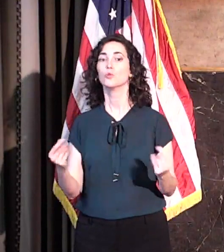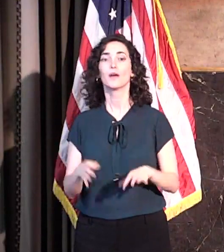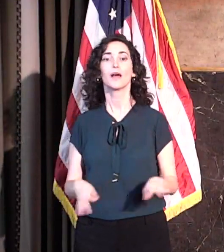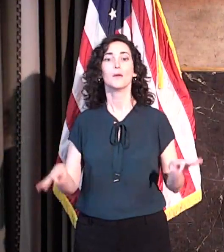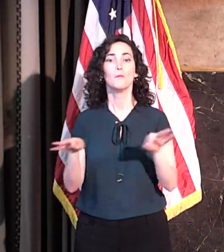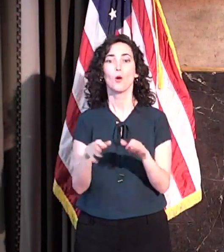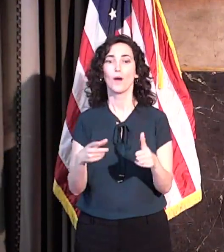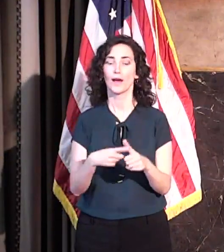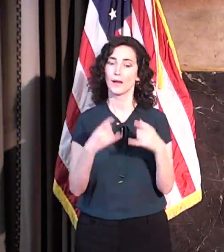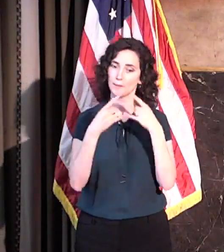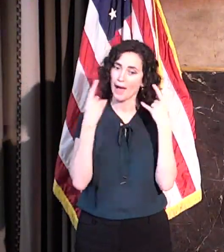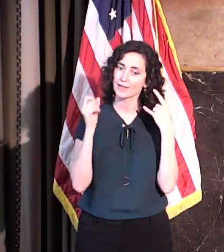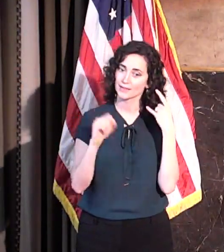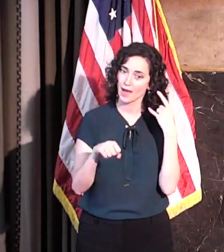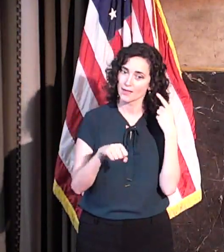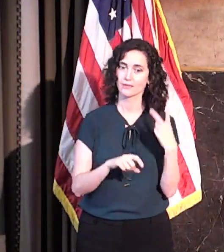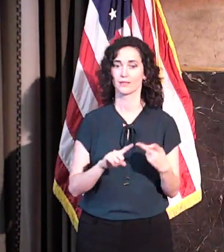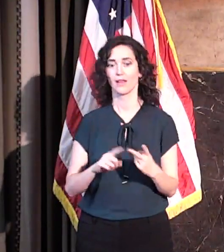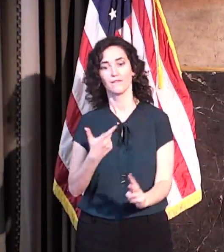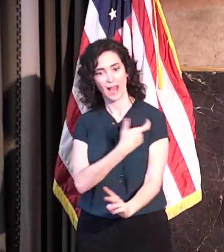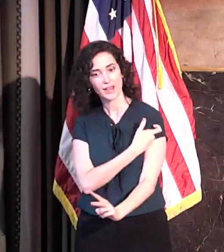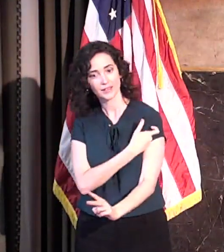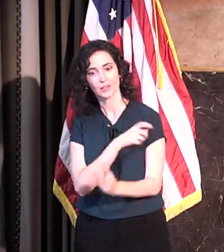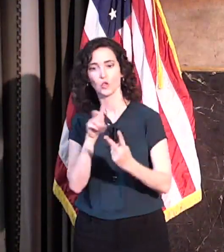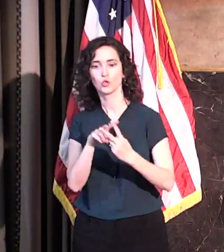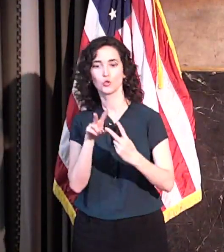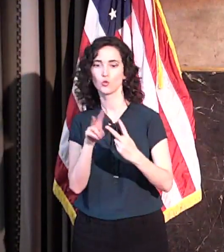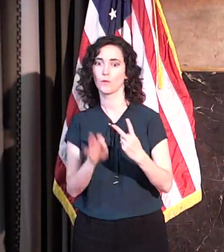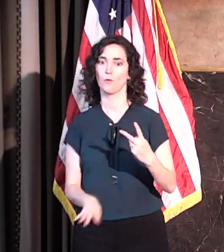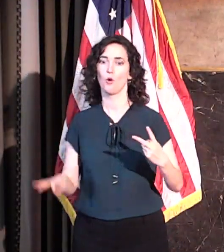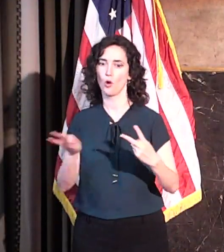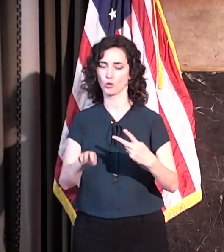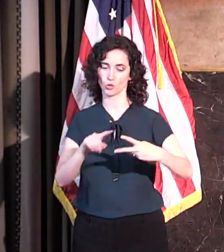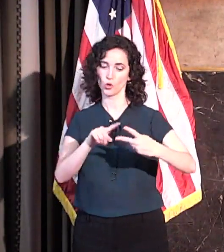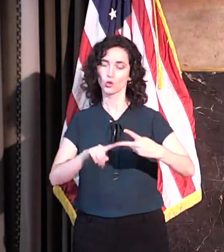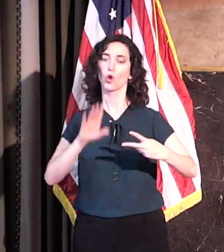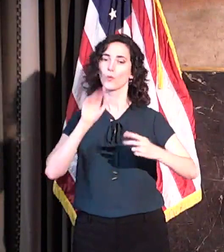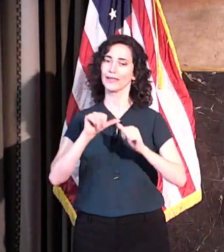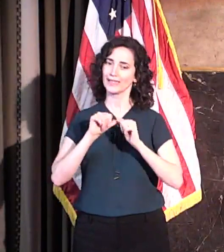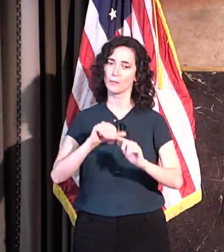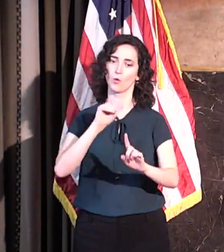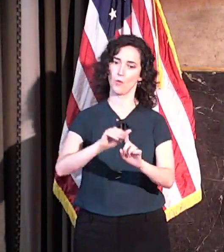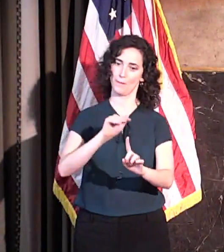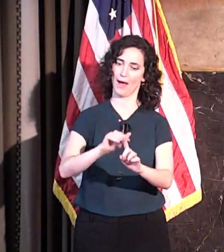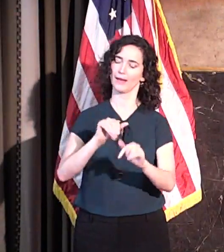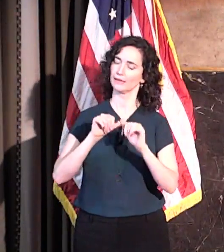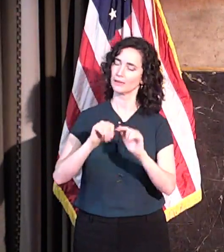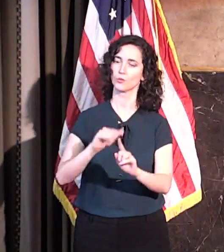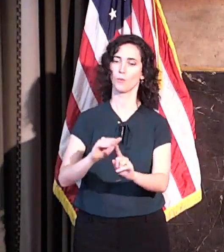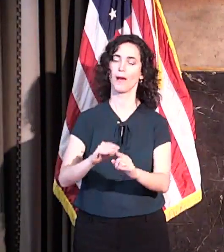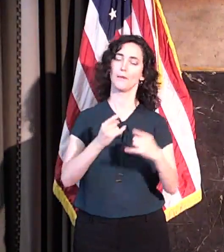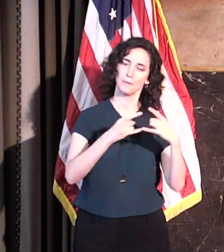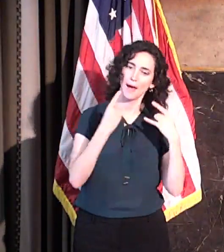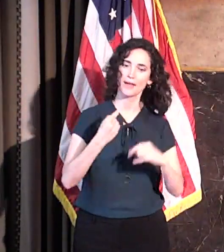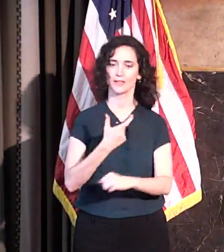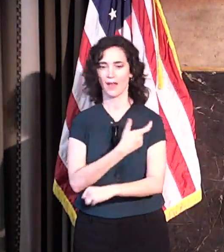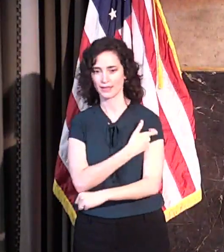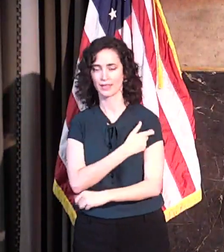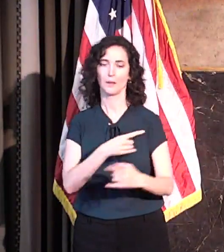vaccinated. And so we're going to continue to talk about these 2 things, mask and vaccinate. That should